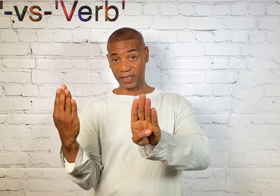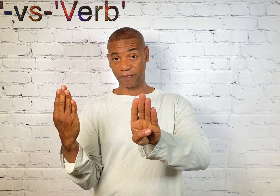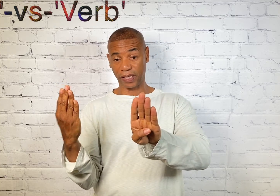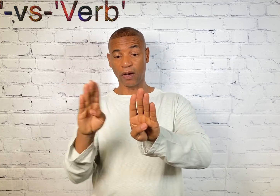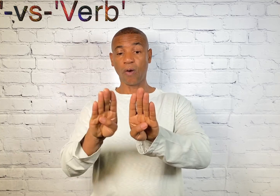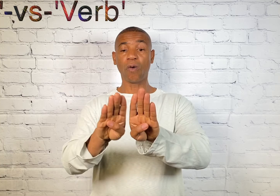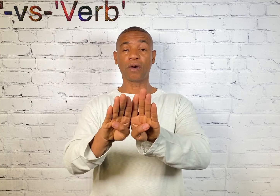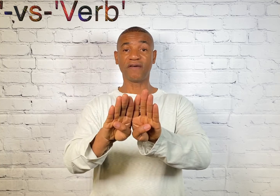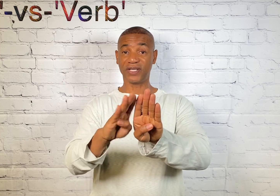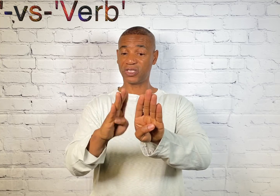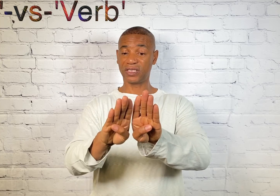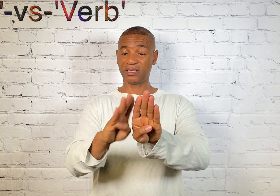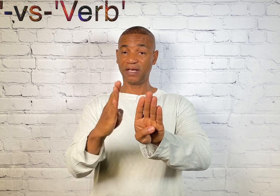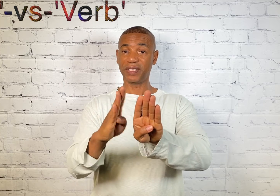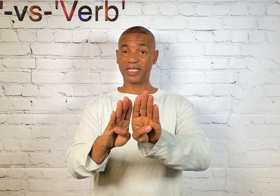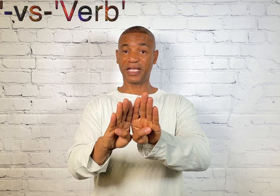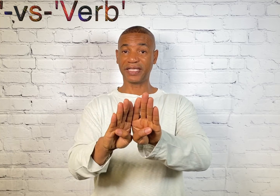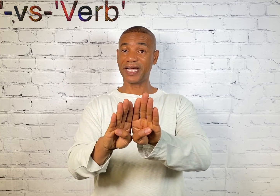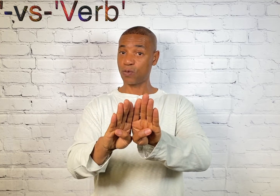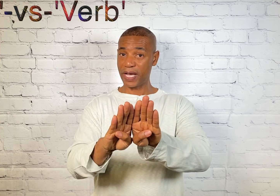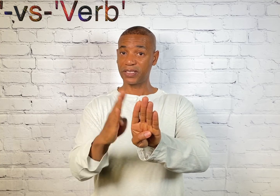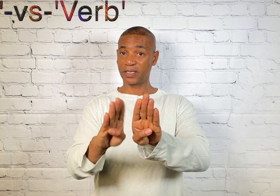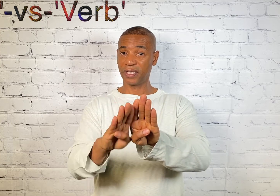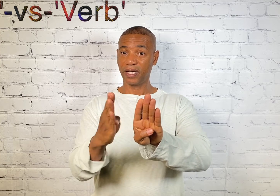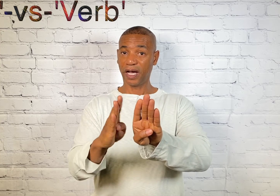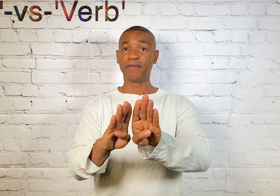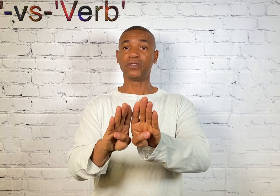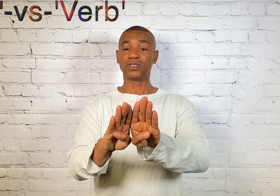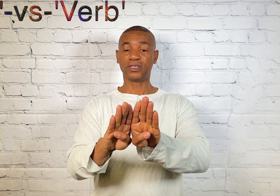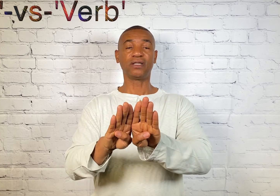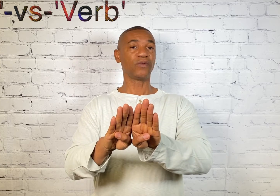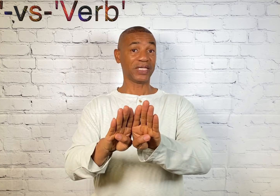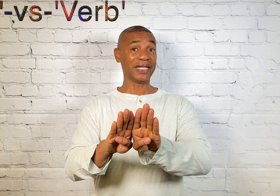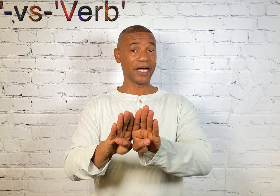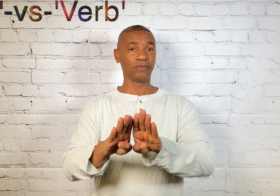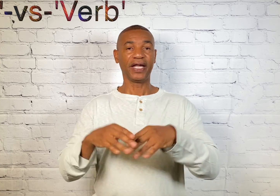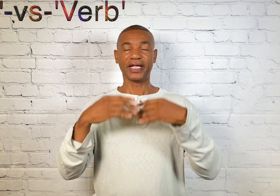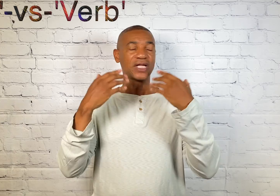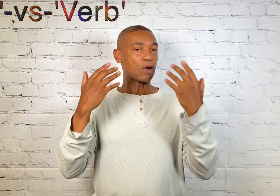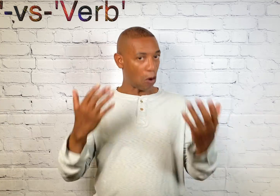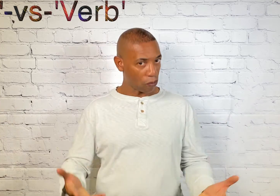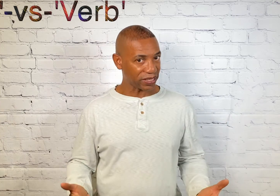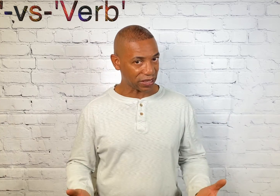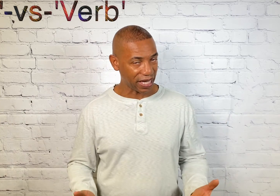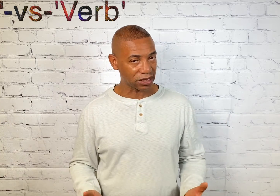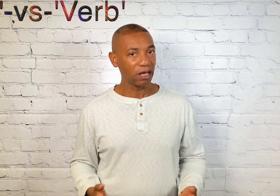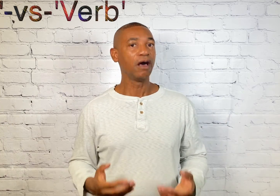something. Or if I just simply did it like that twice, I'm usually dealing with a noun. And that's not always the case,